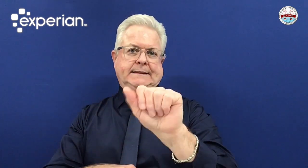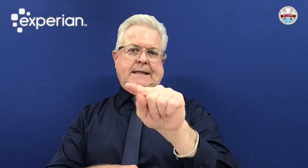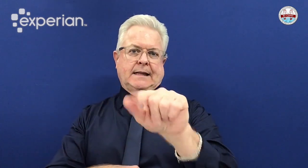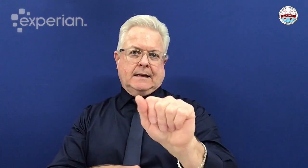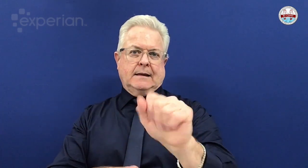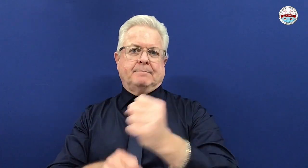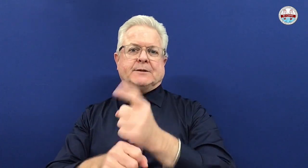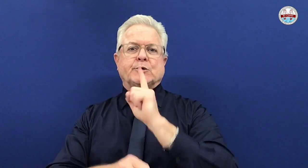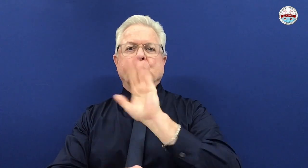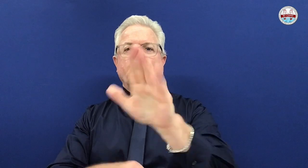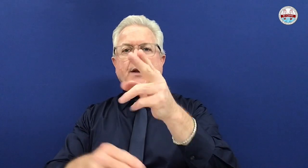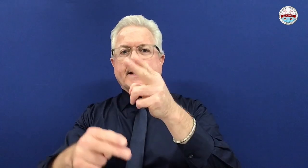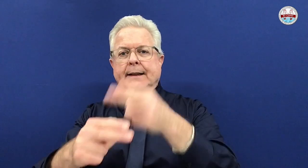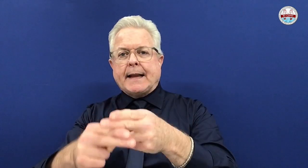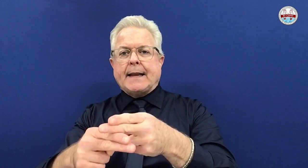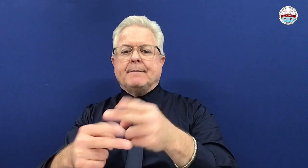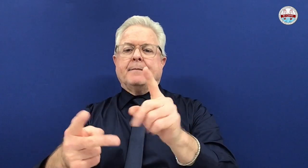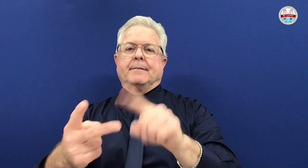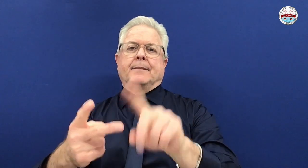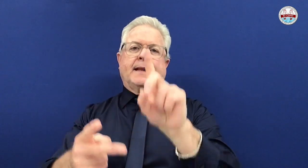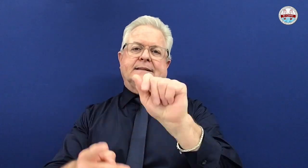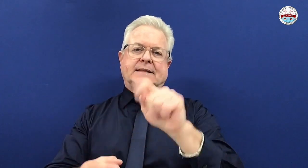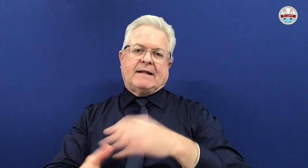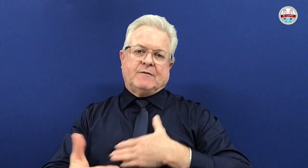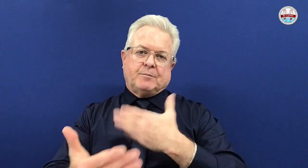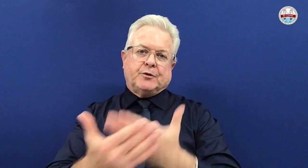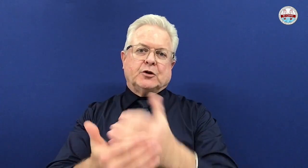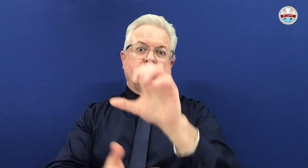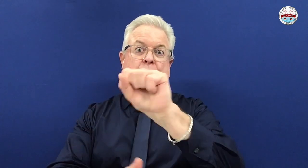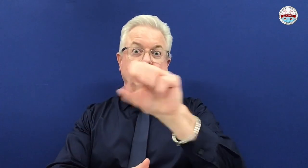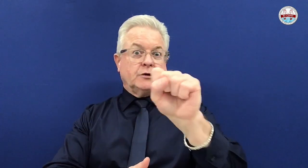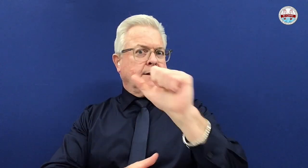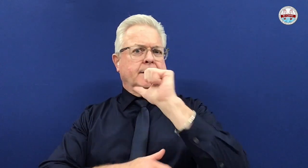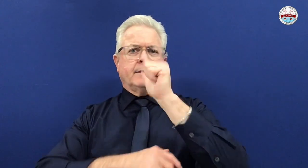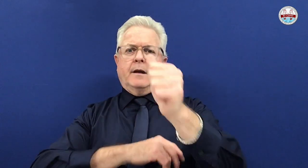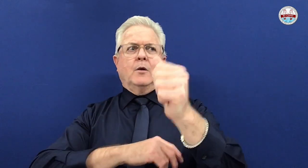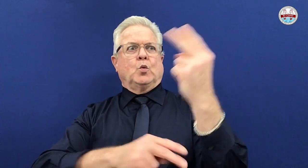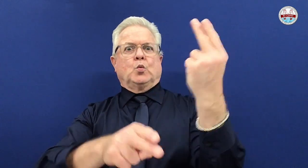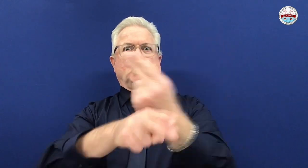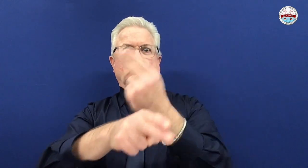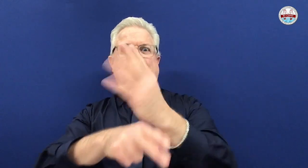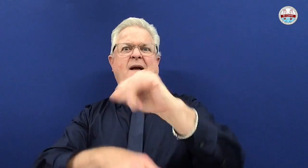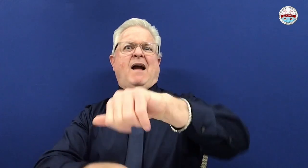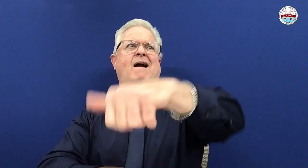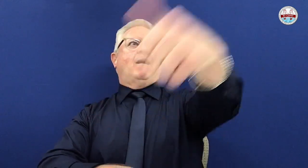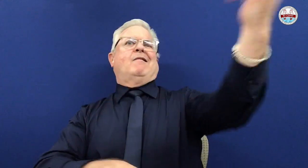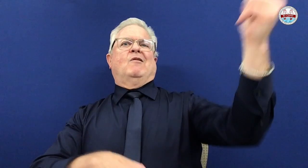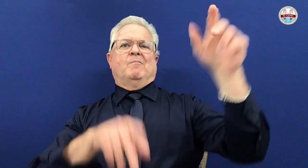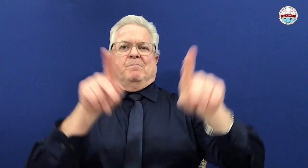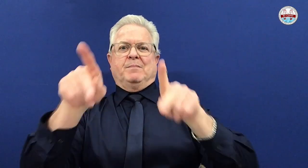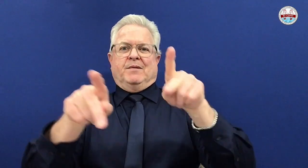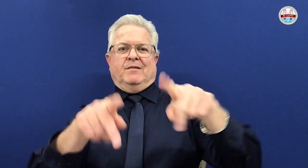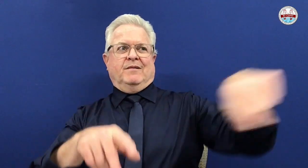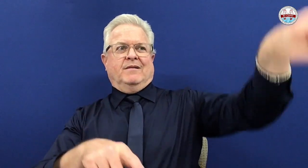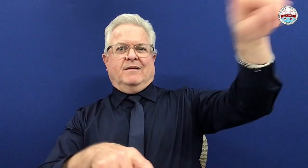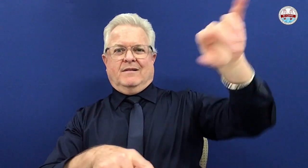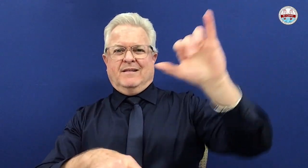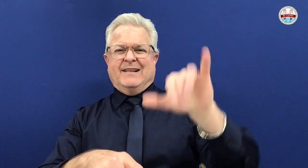words, they'll look at your data, anything that uses your name, your date of birth, or social security number for illicit